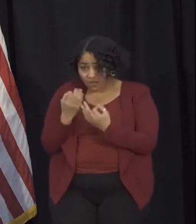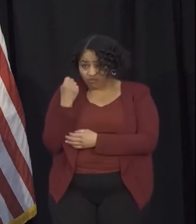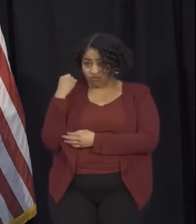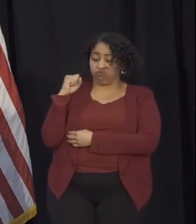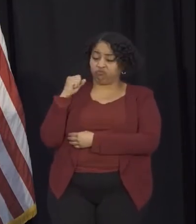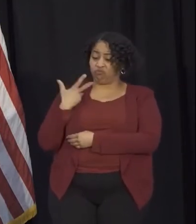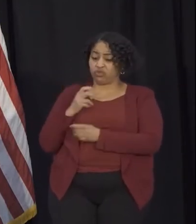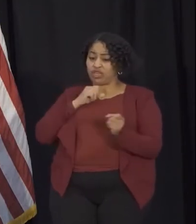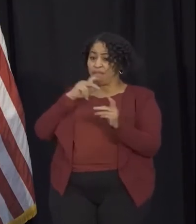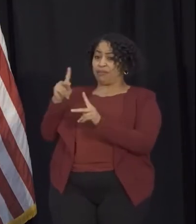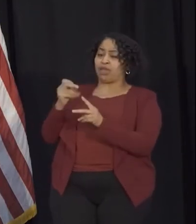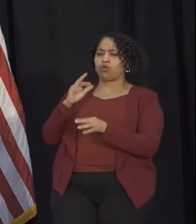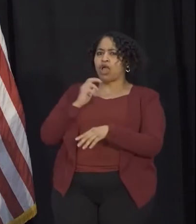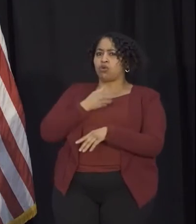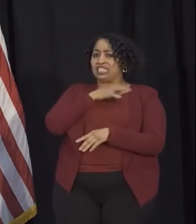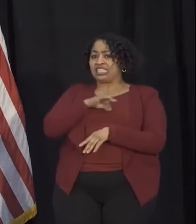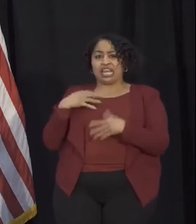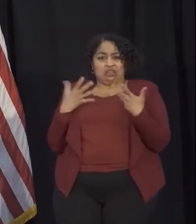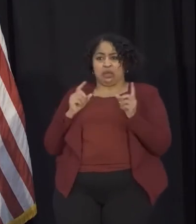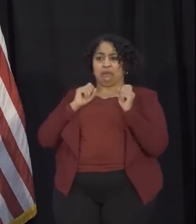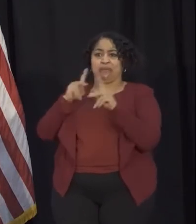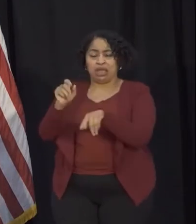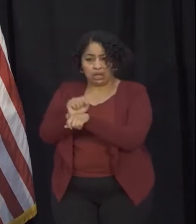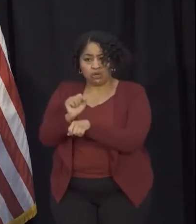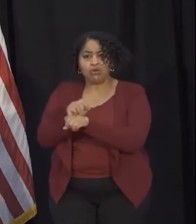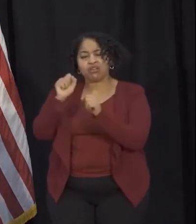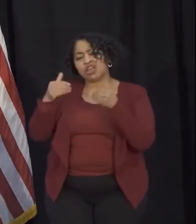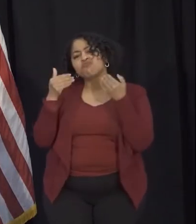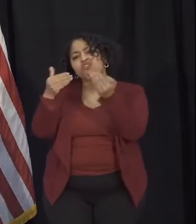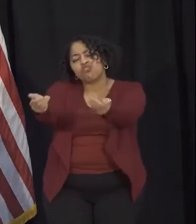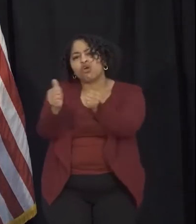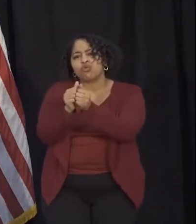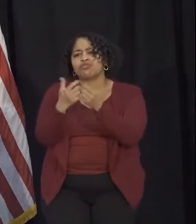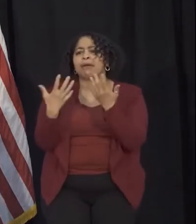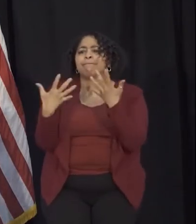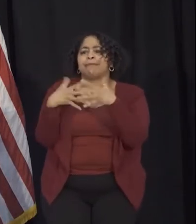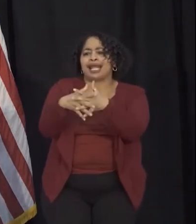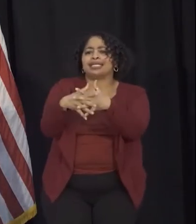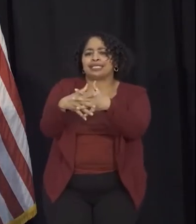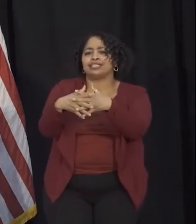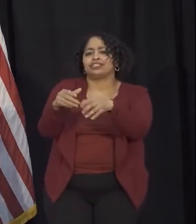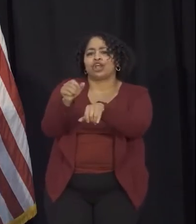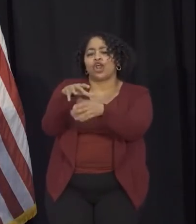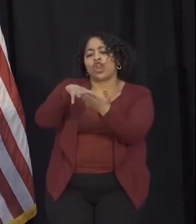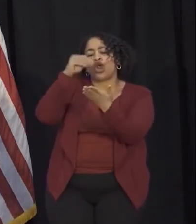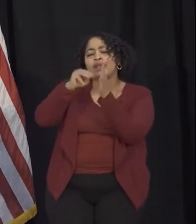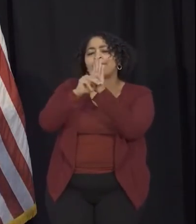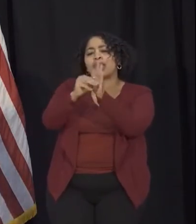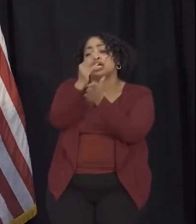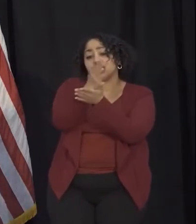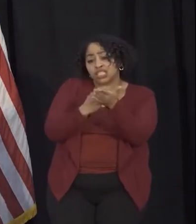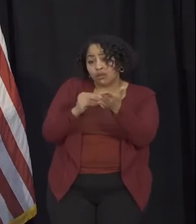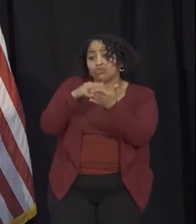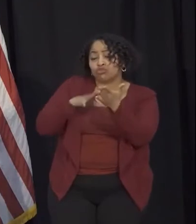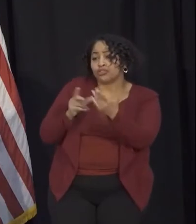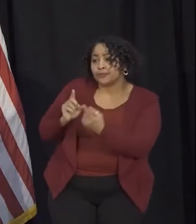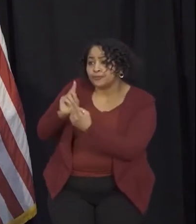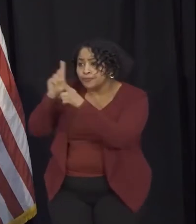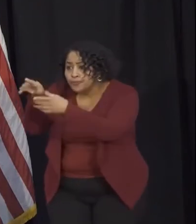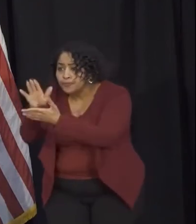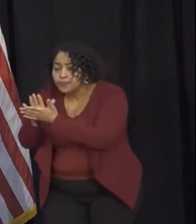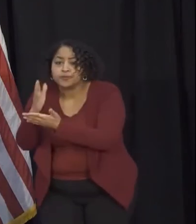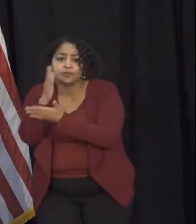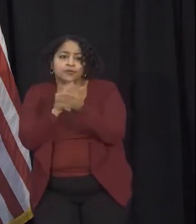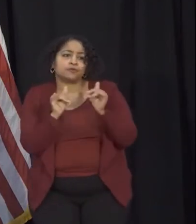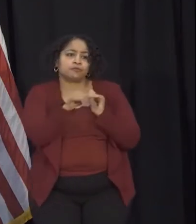come back, or employees are reluctant to come back, we can move forward with a blended learning model where perhaps some students are going face-to-face, others